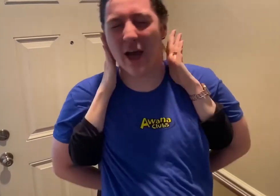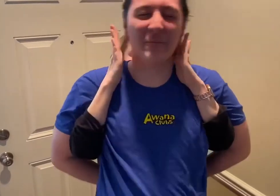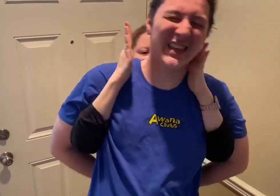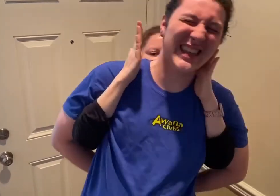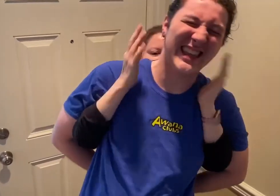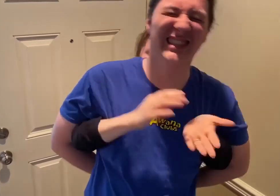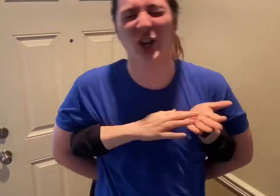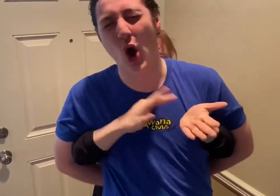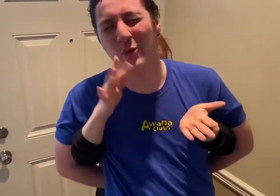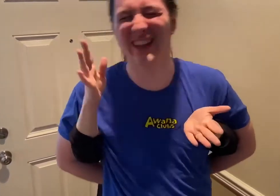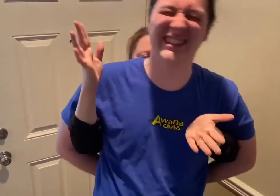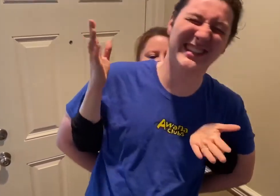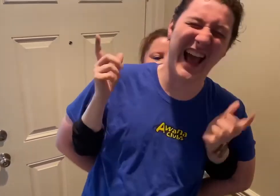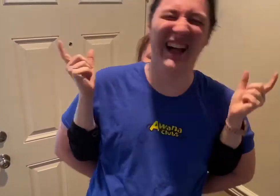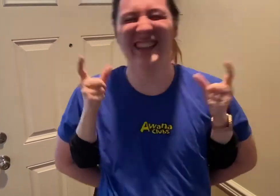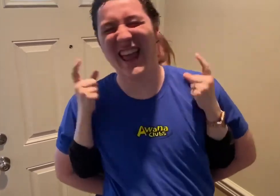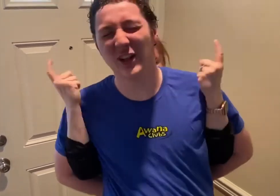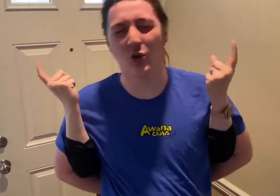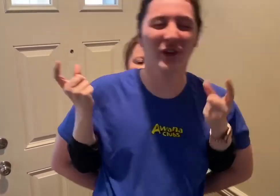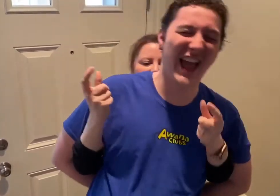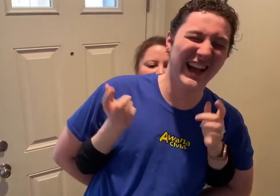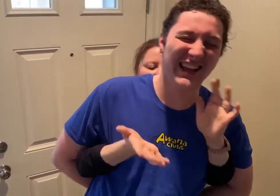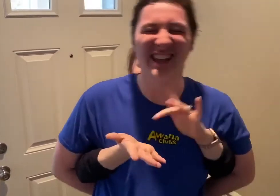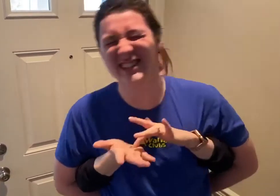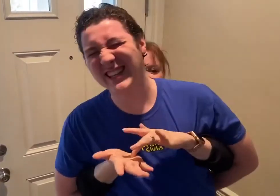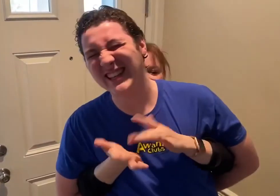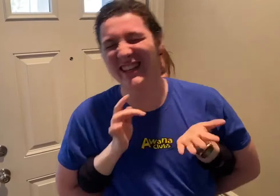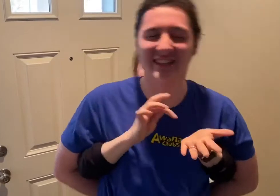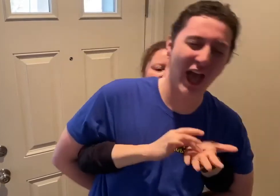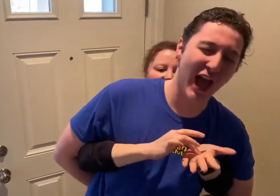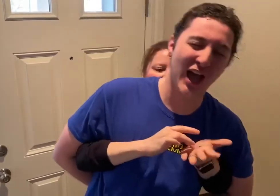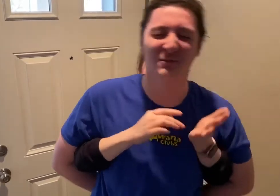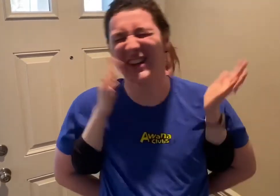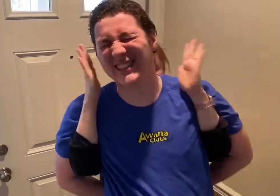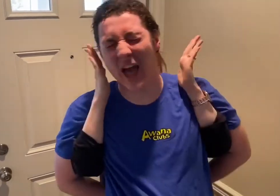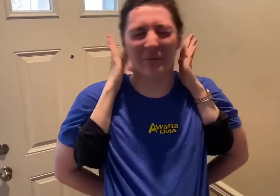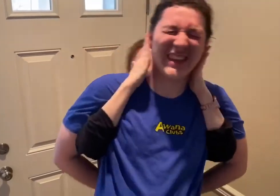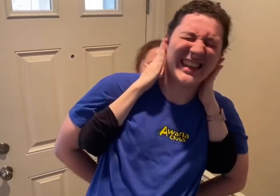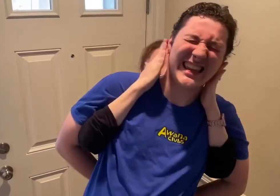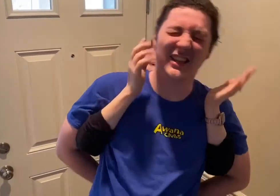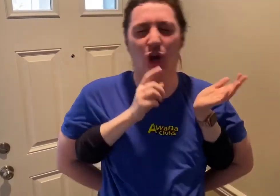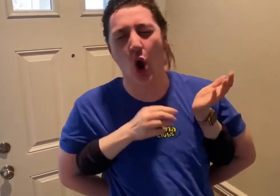of Peace, glory, hallelujah. Jesus, Prince of Peace,